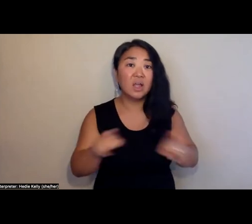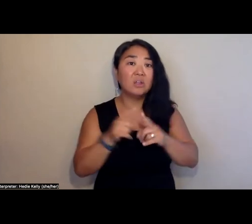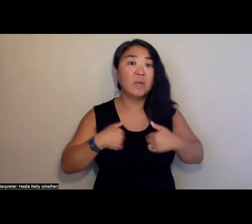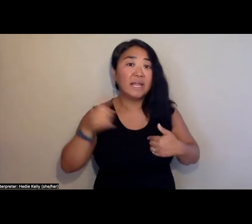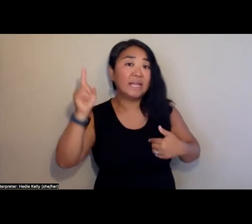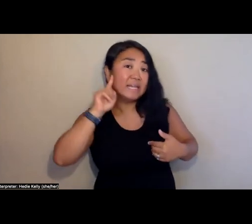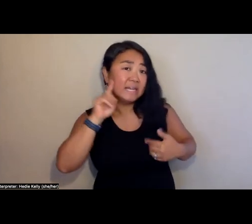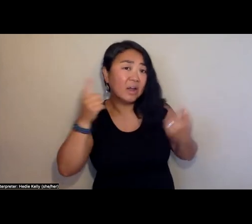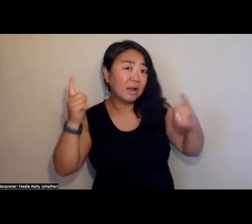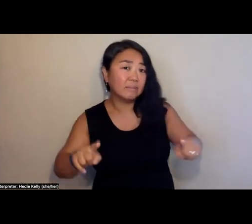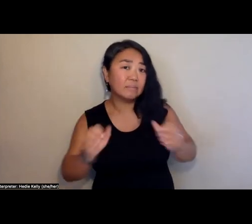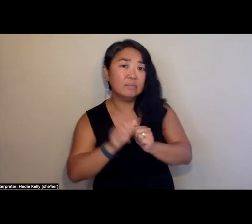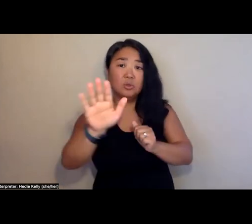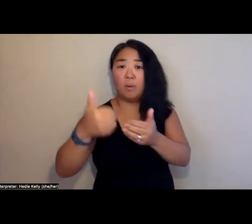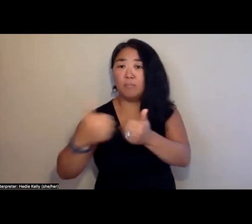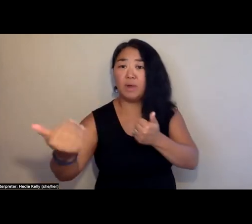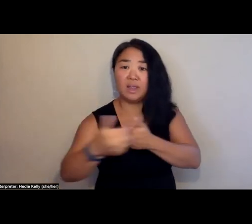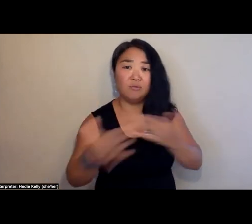rooms, but.